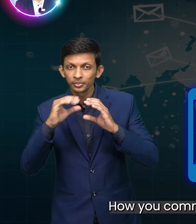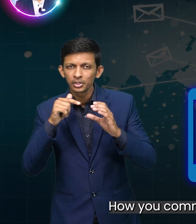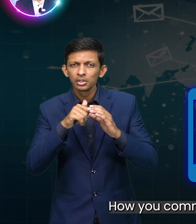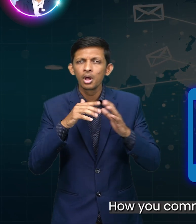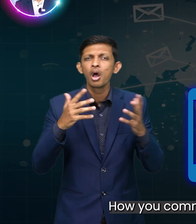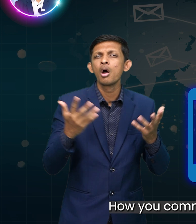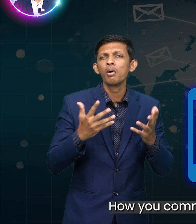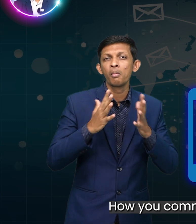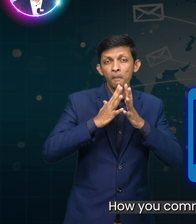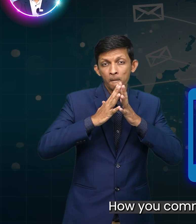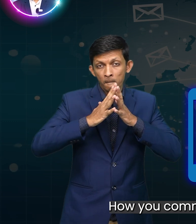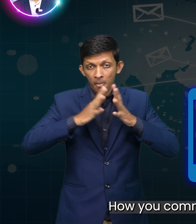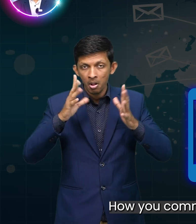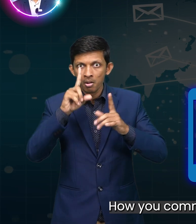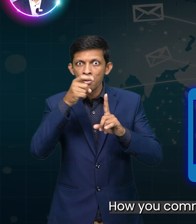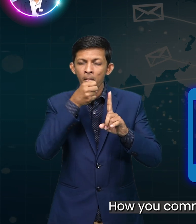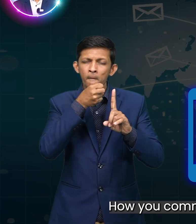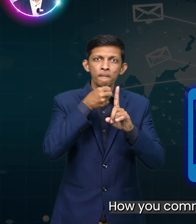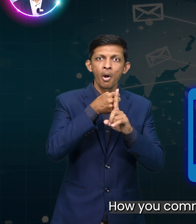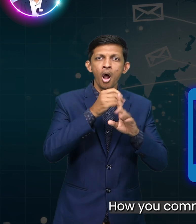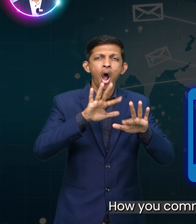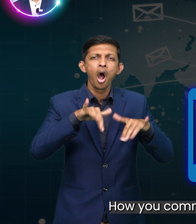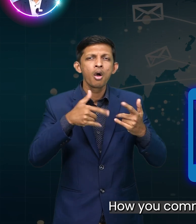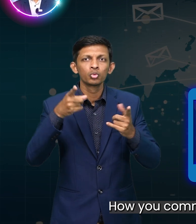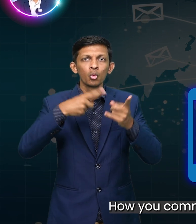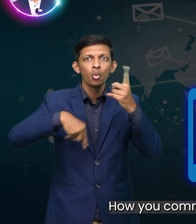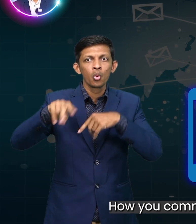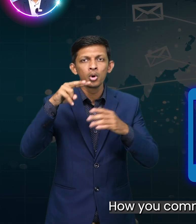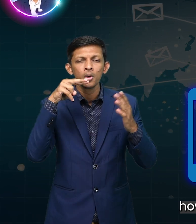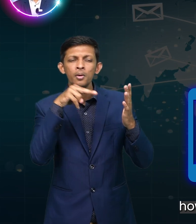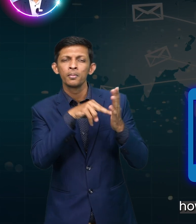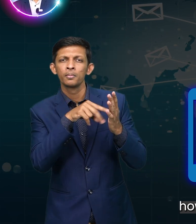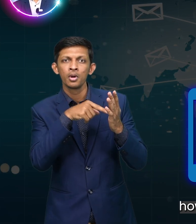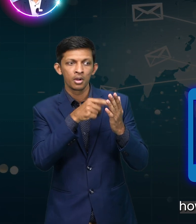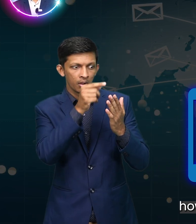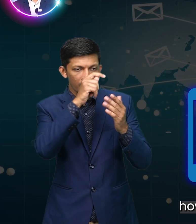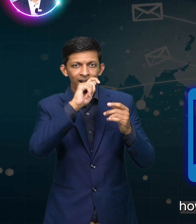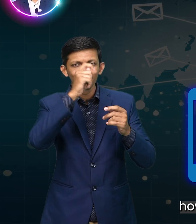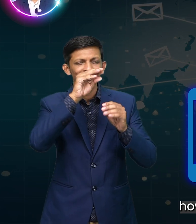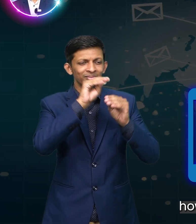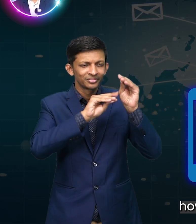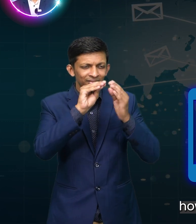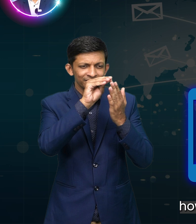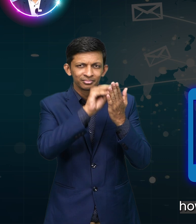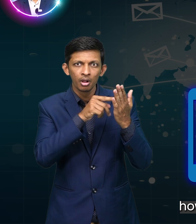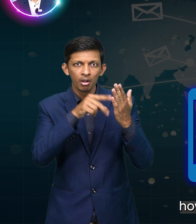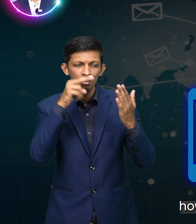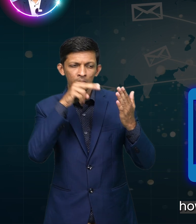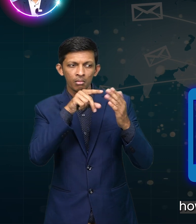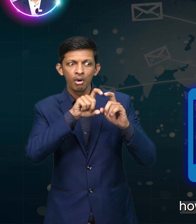How you communicate can greatly impact how others see you.